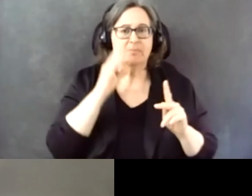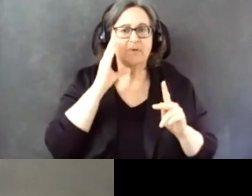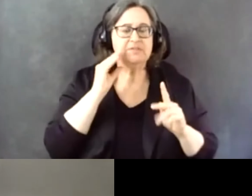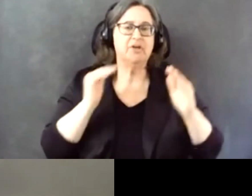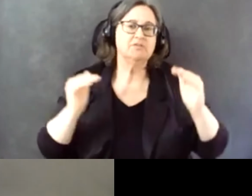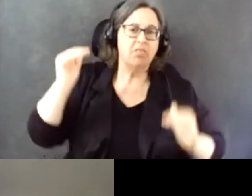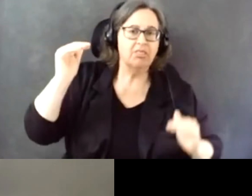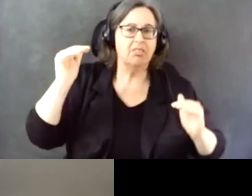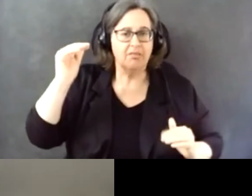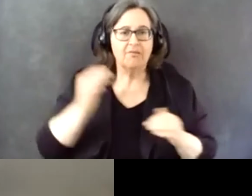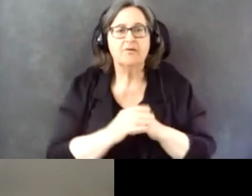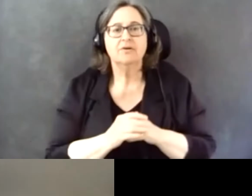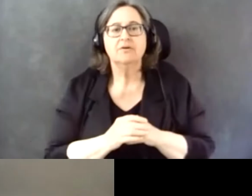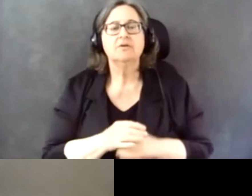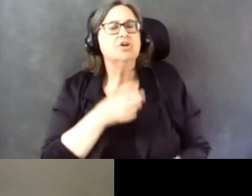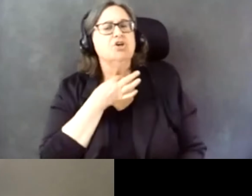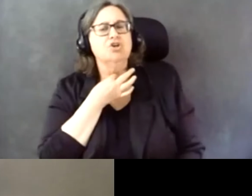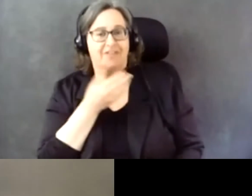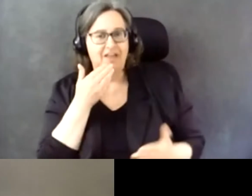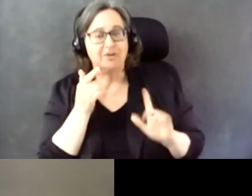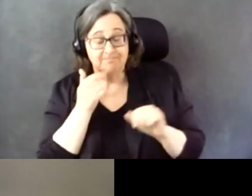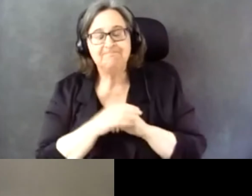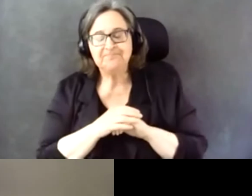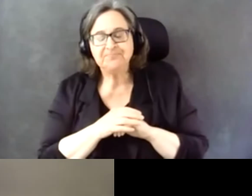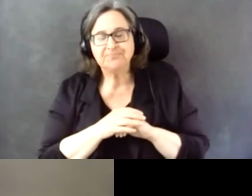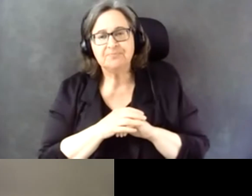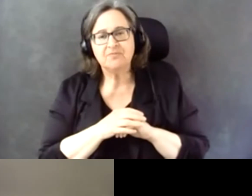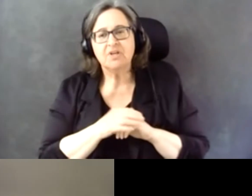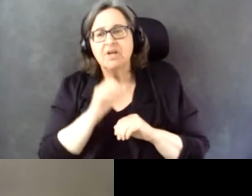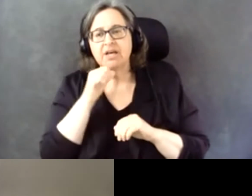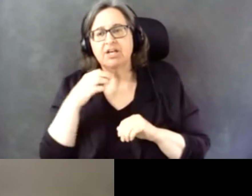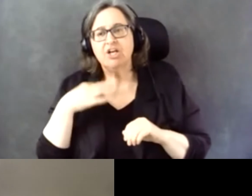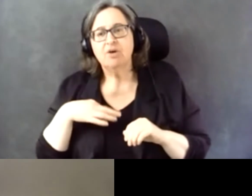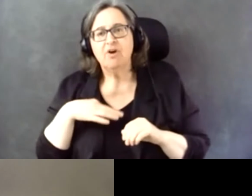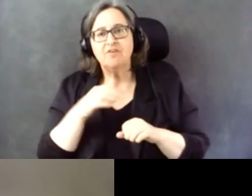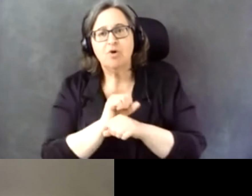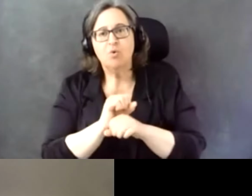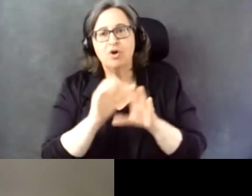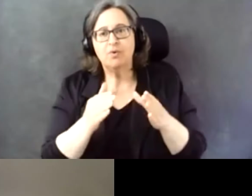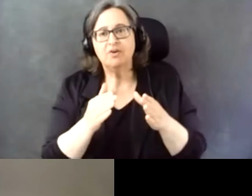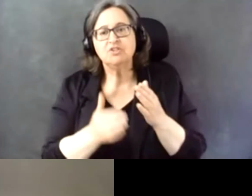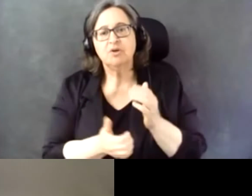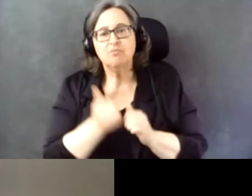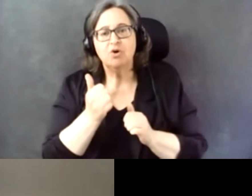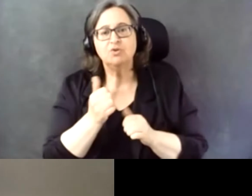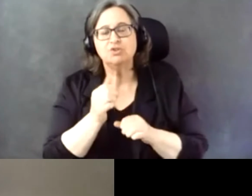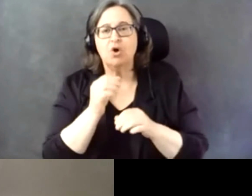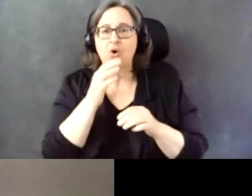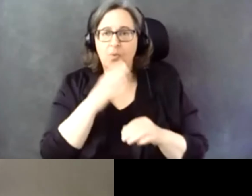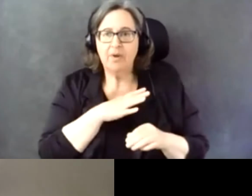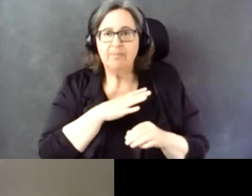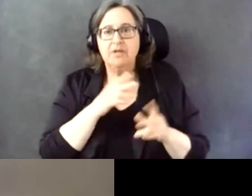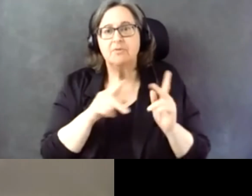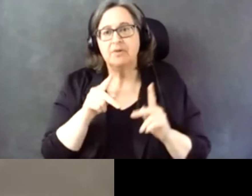so we're we're curious thank you for that um the non-profit workforce is made up primarily of women and people of color